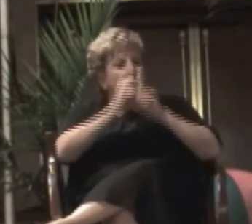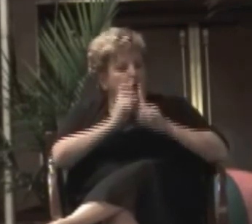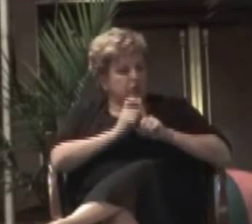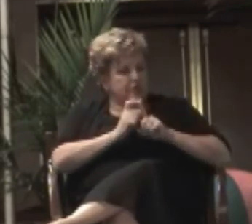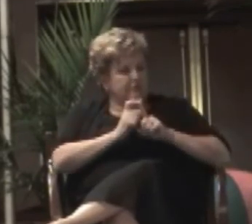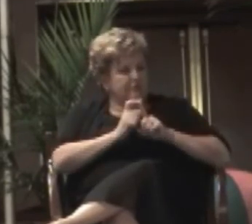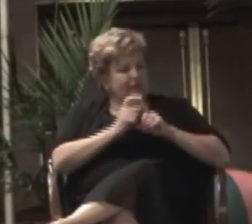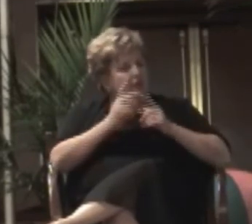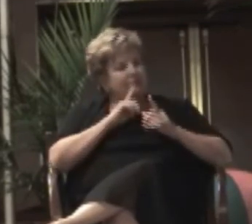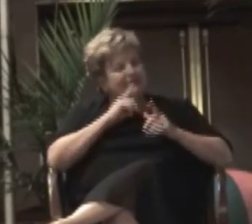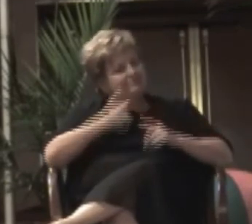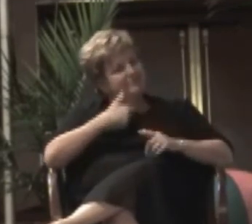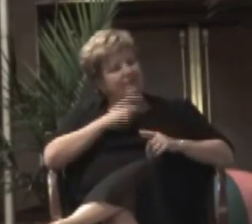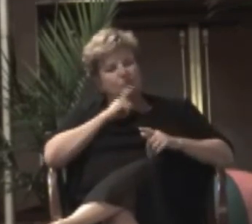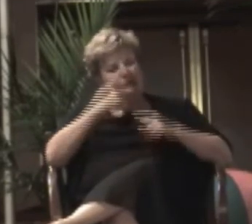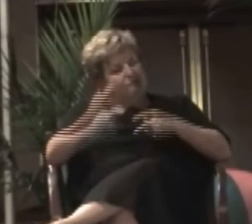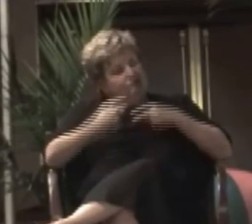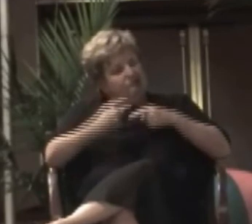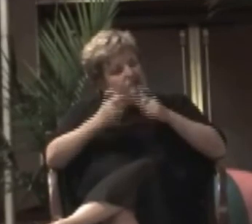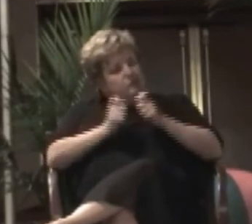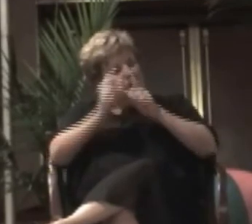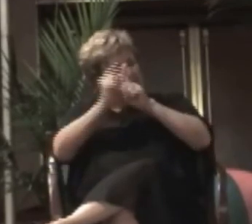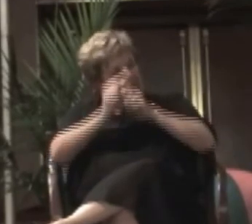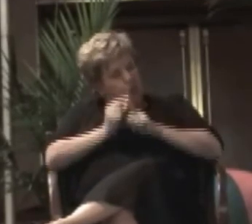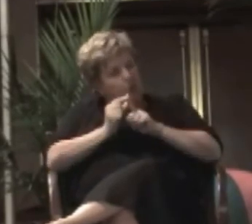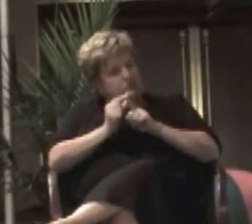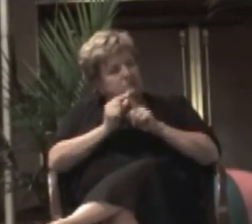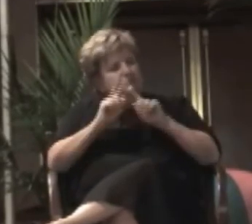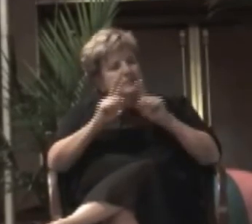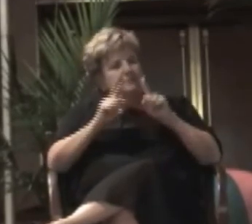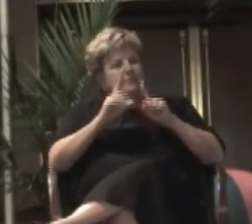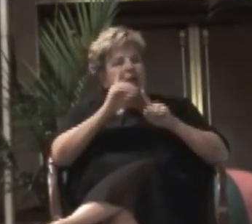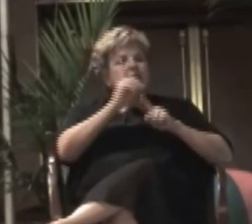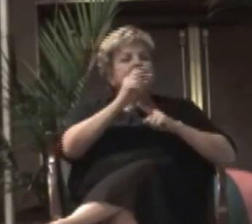here. In Doc's opinion, it talks about the delusion,